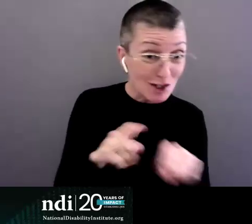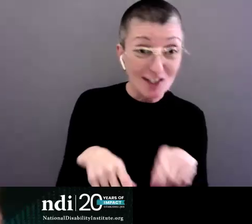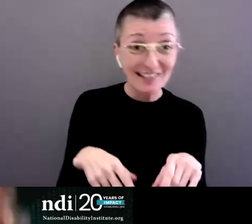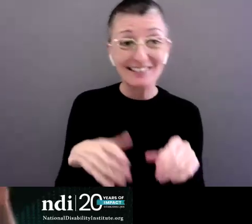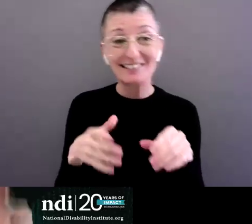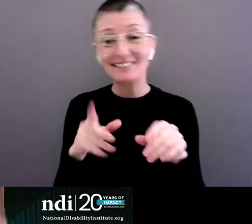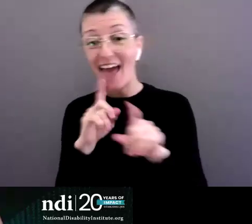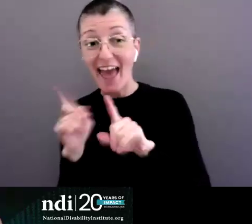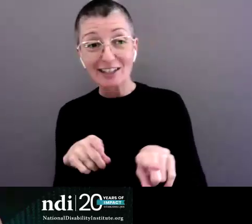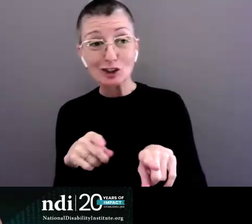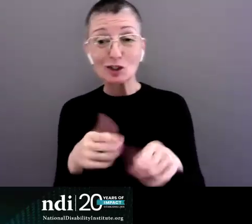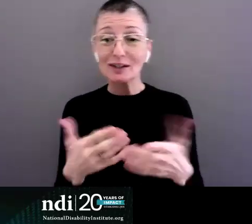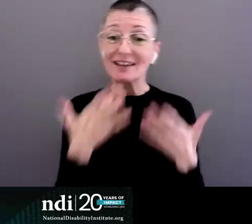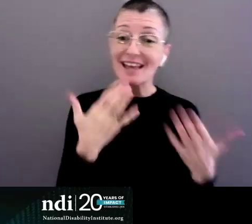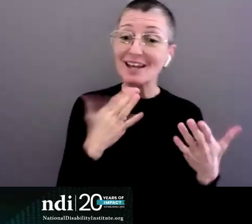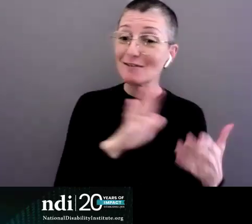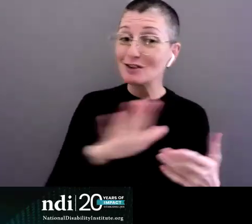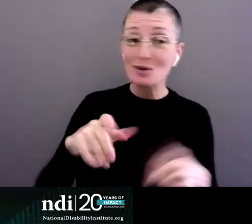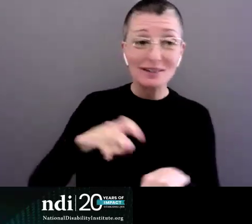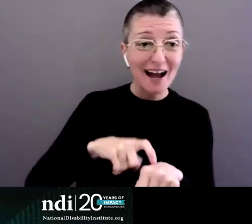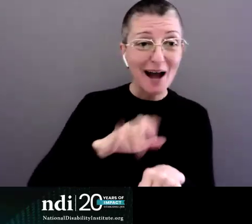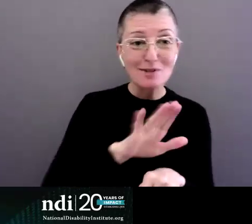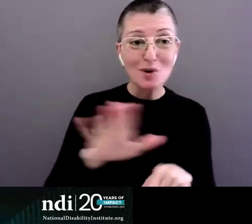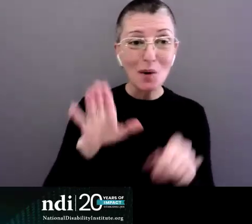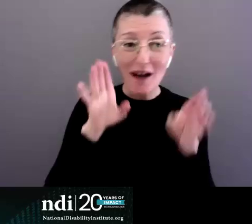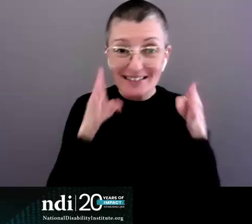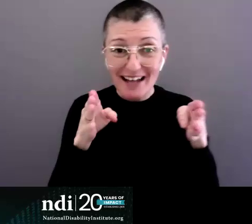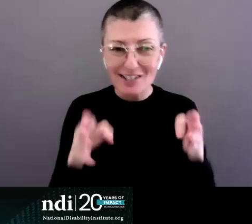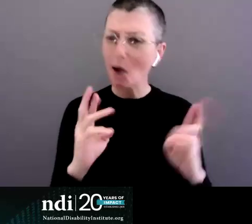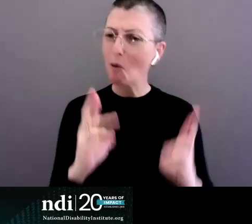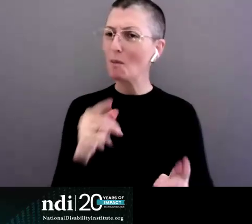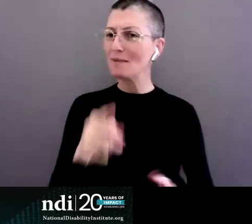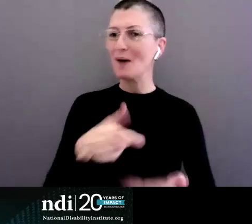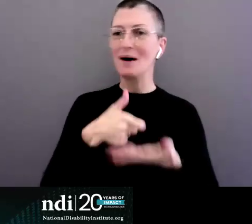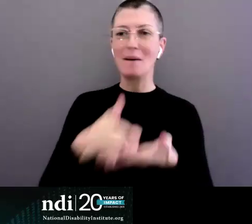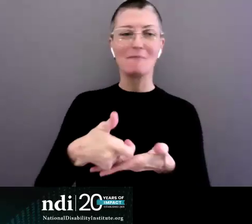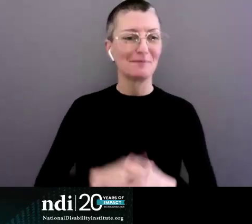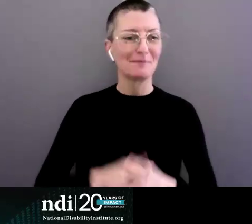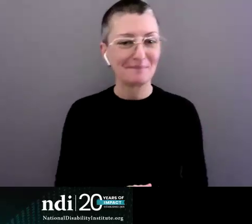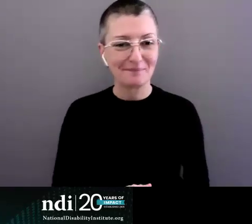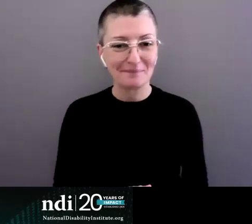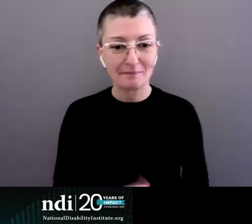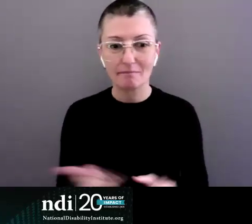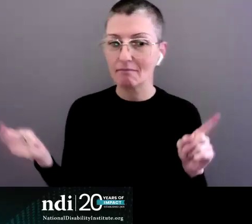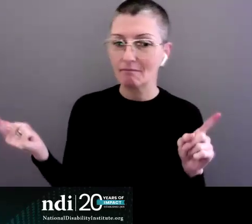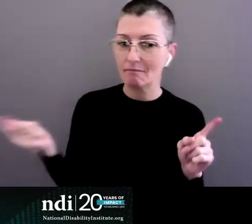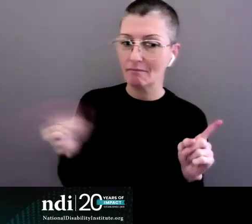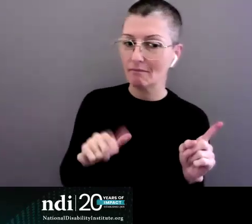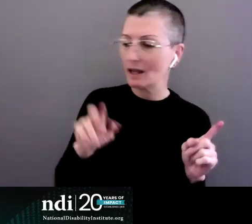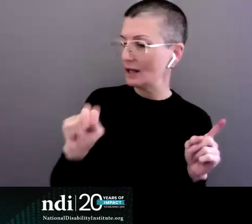for your time and attention on today. I hope this was helpful. That was amazing,